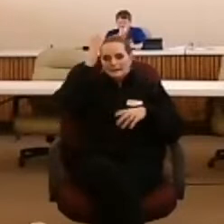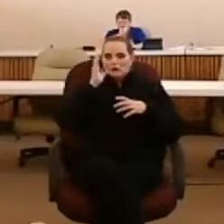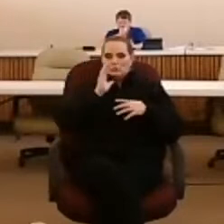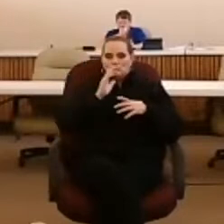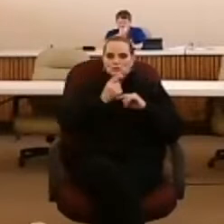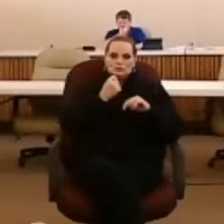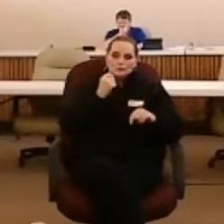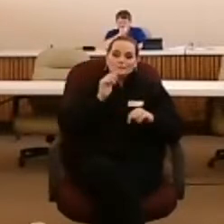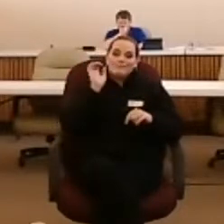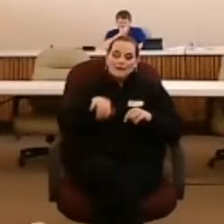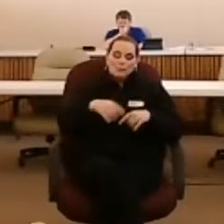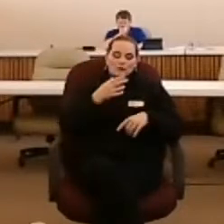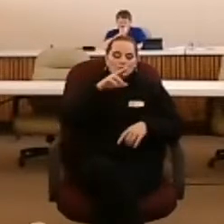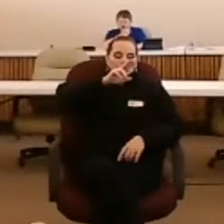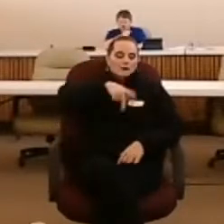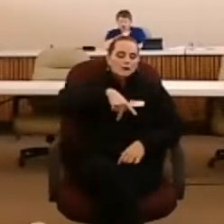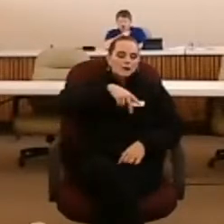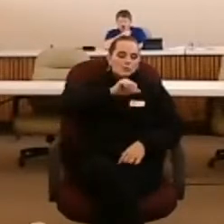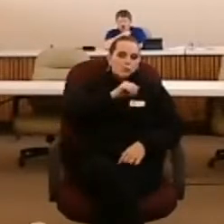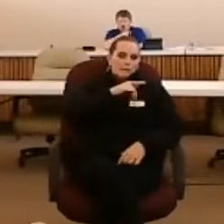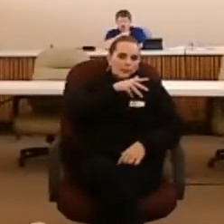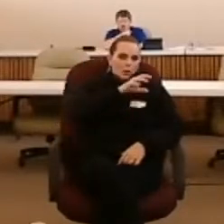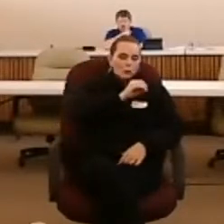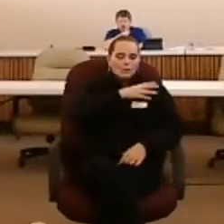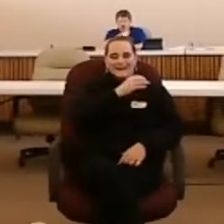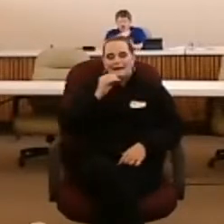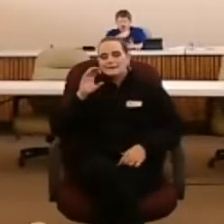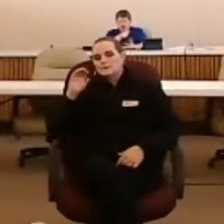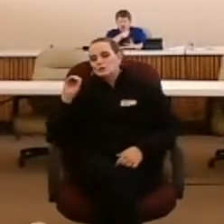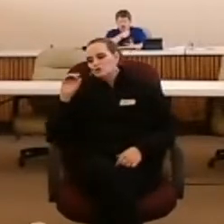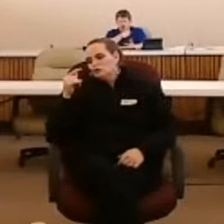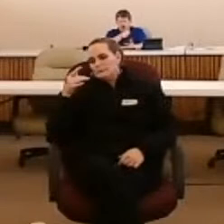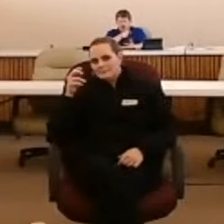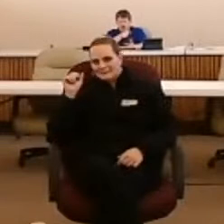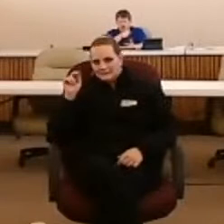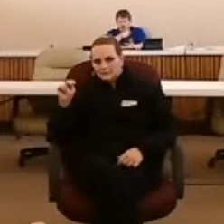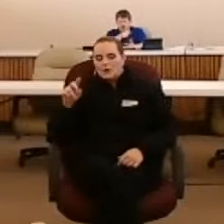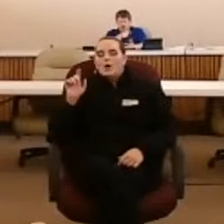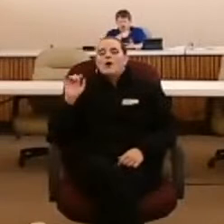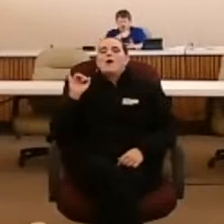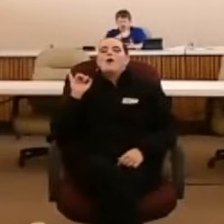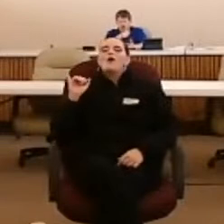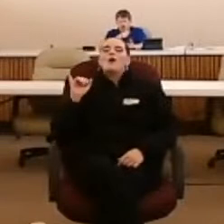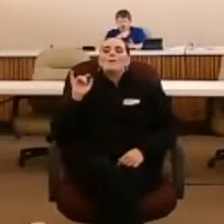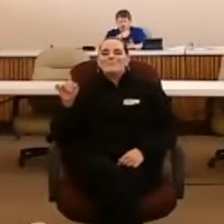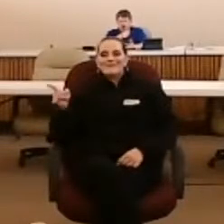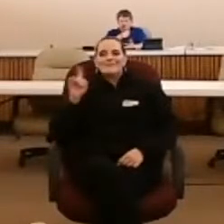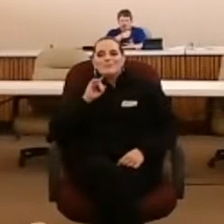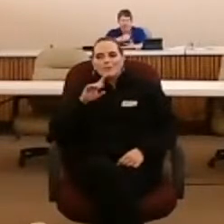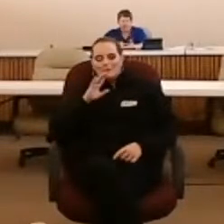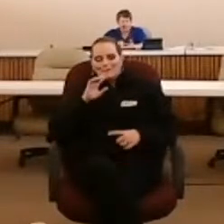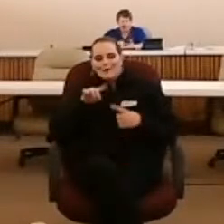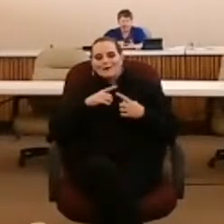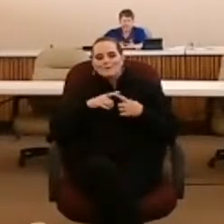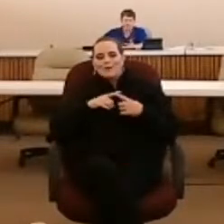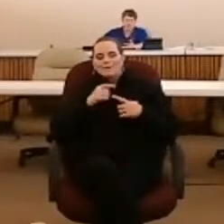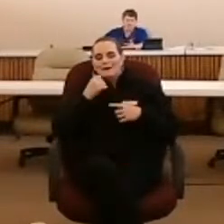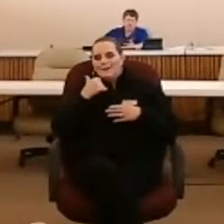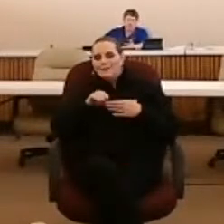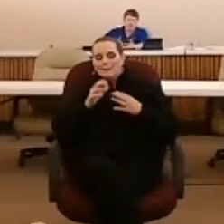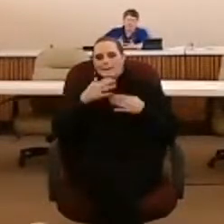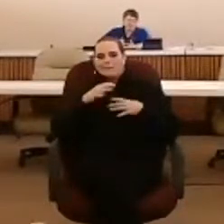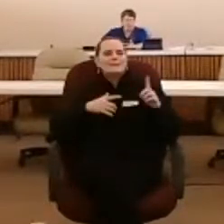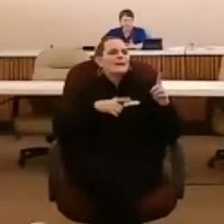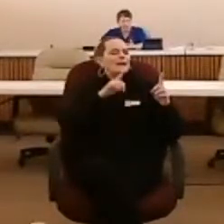one, Pueblo and Chieftain. Oh, and this is one of the ones that, in fact, I think this was the one we were talking about, the mailbox. I have another question